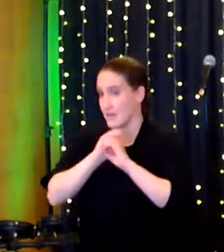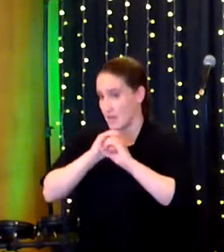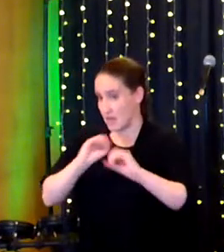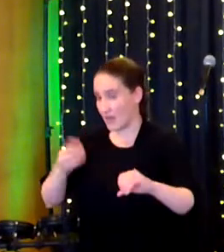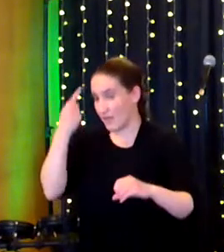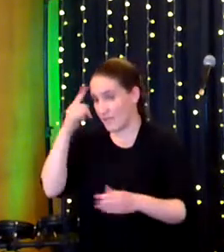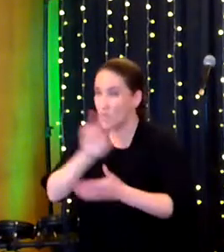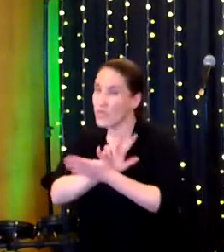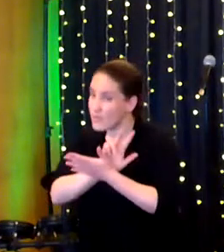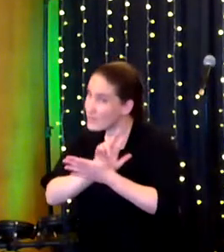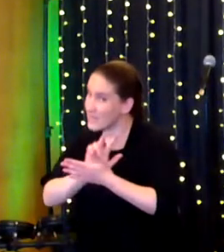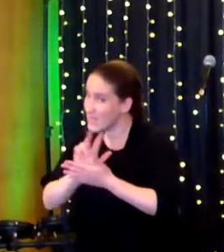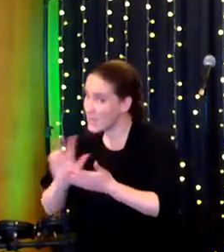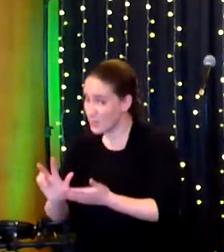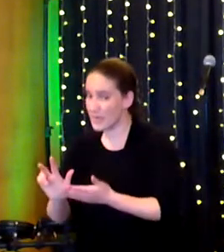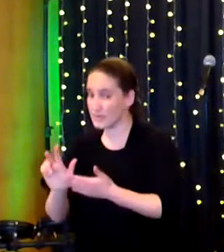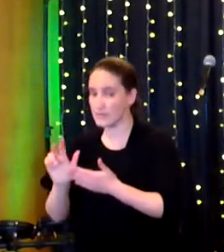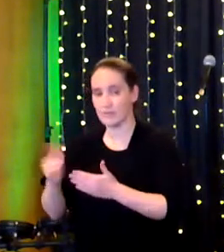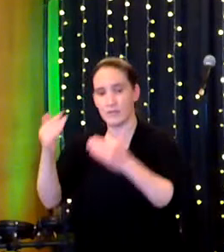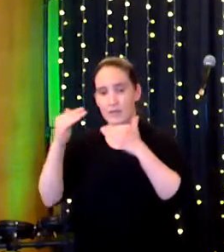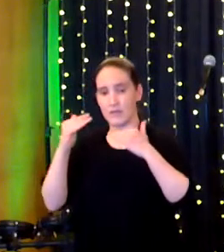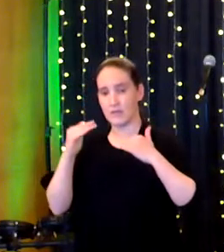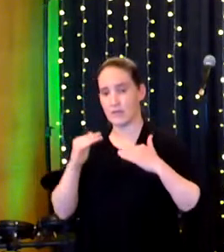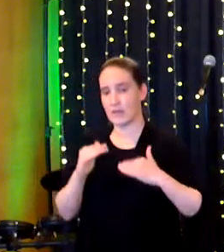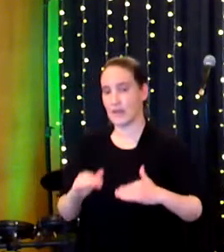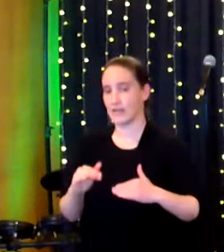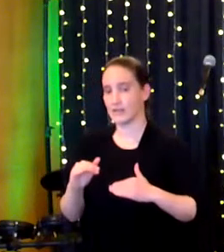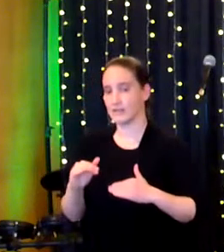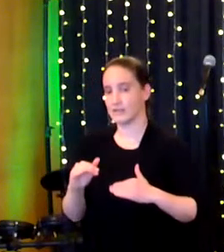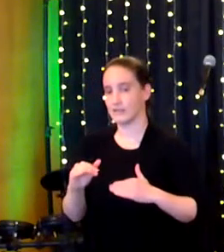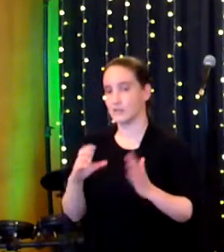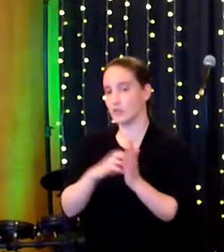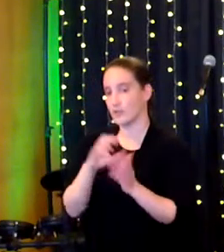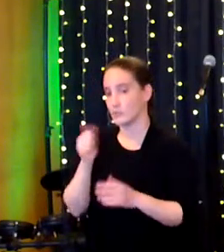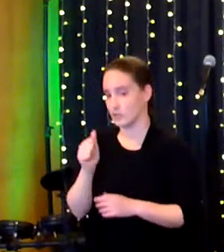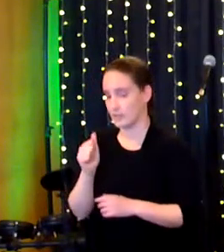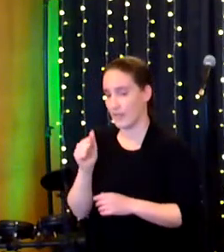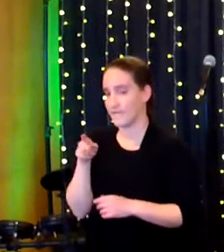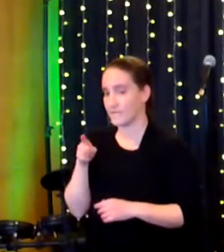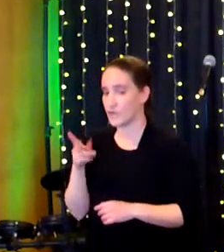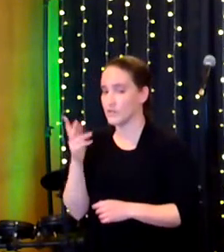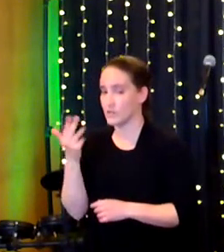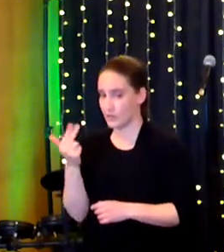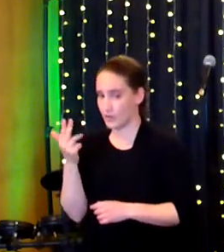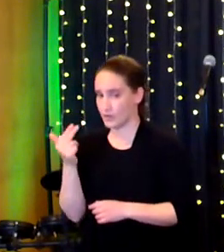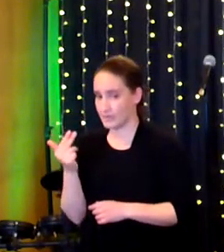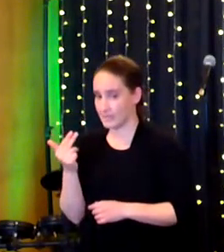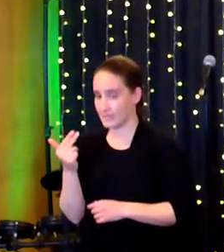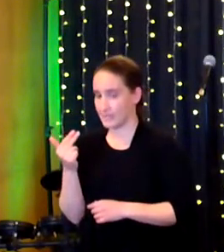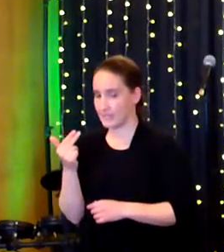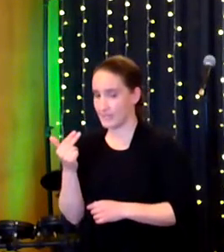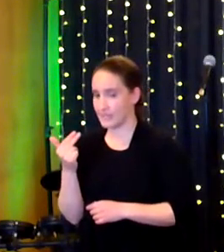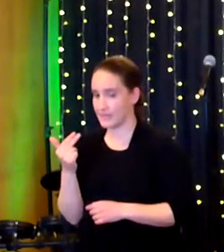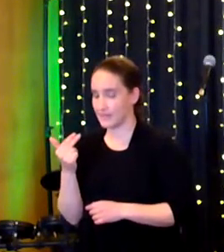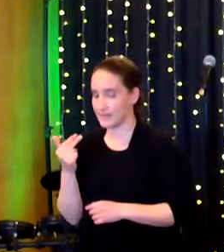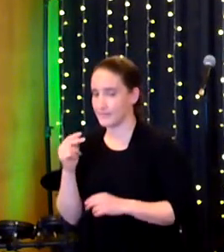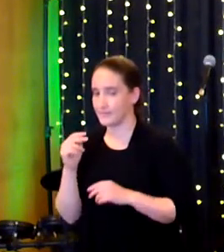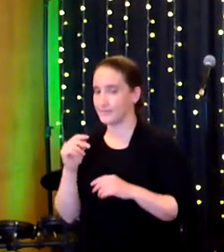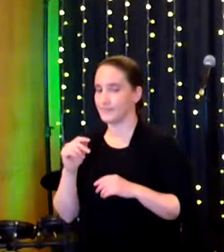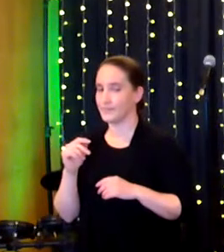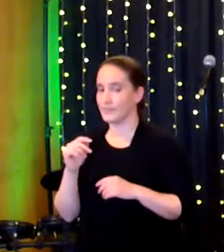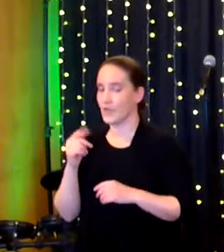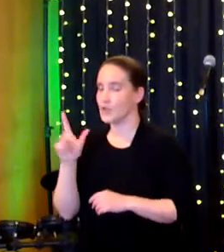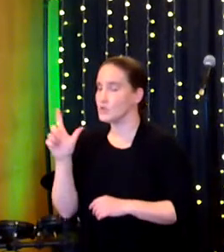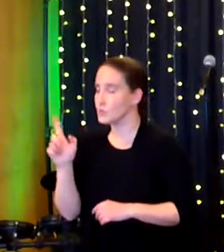verse 13, this heavenly being says, but for 21 days, the spirit prince of